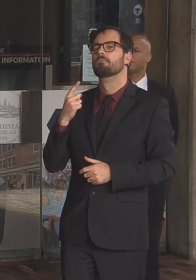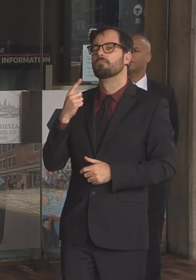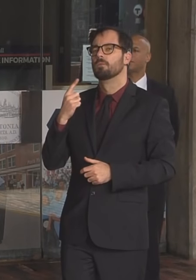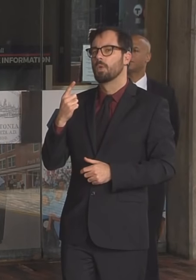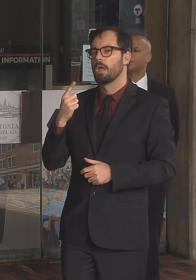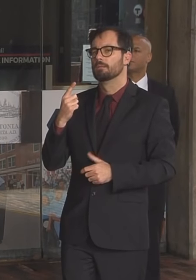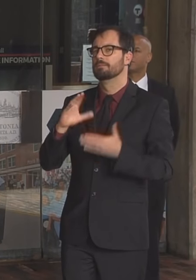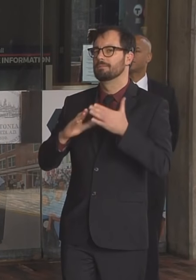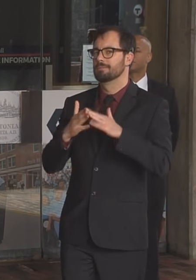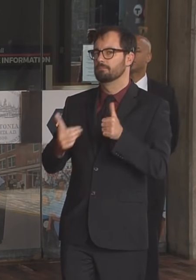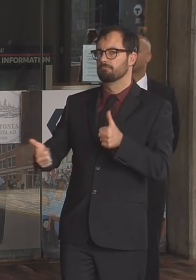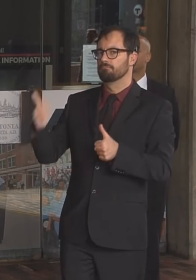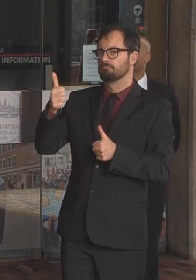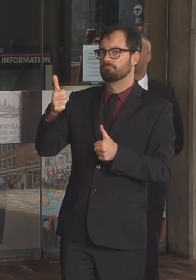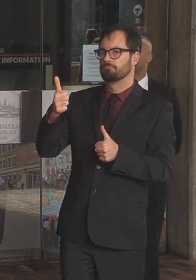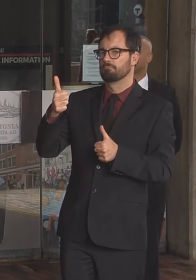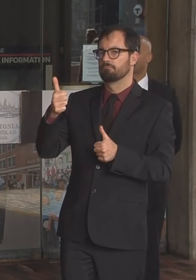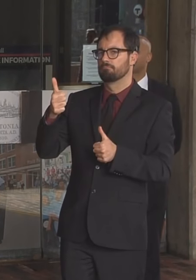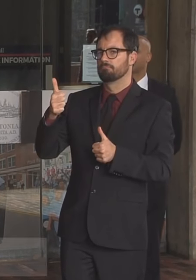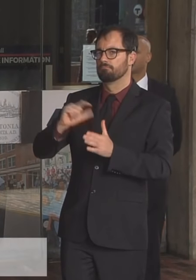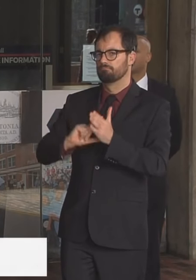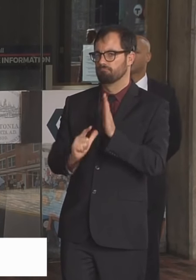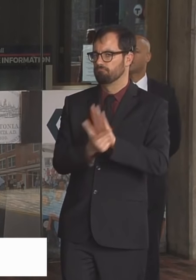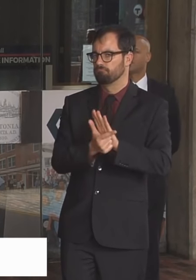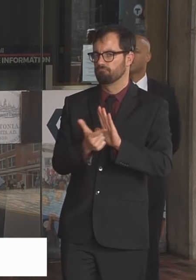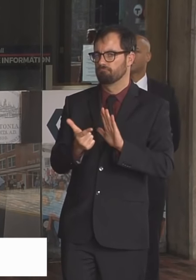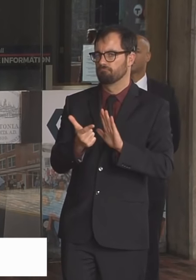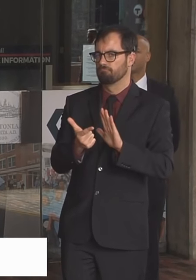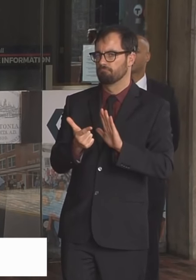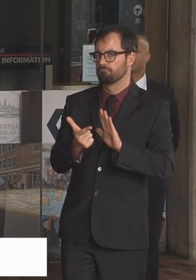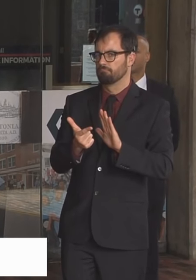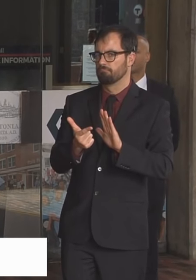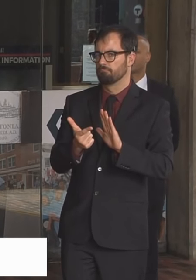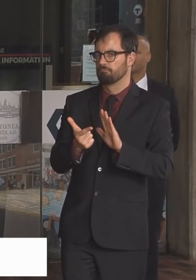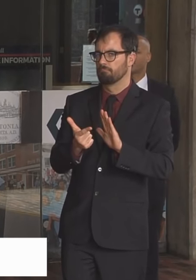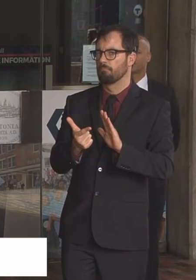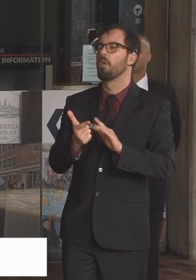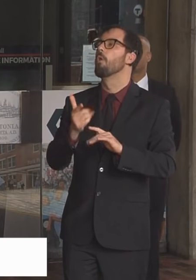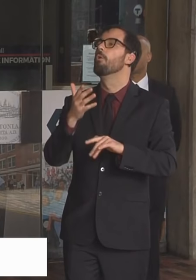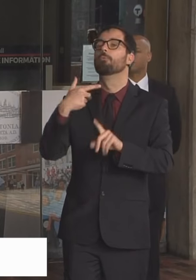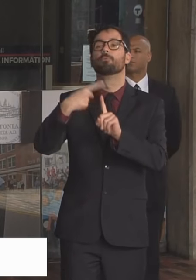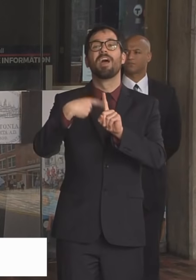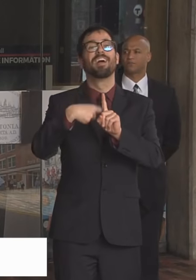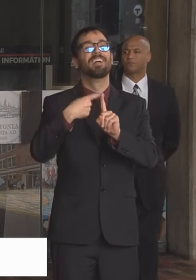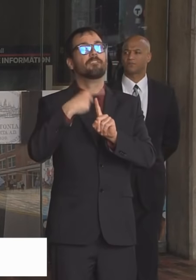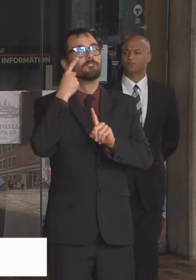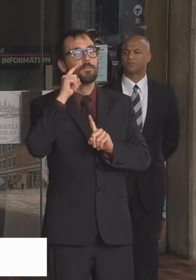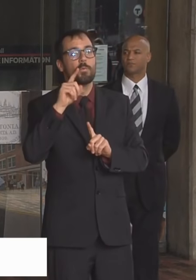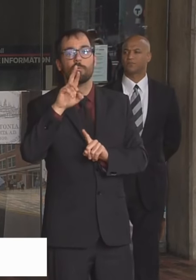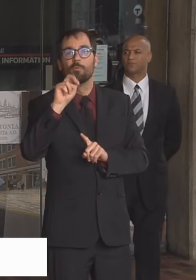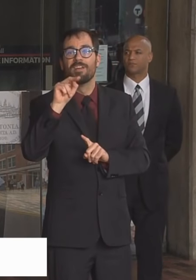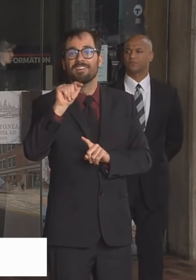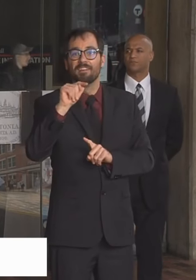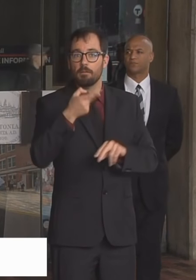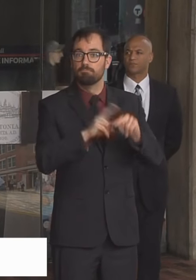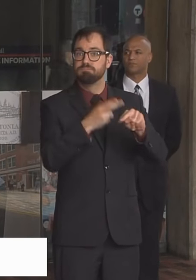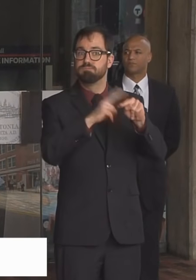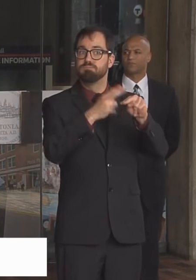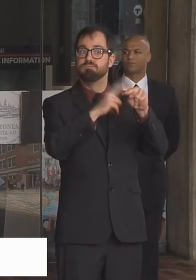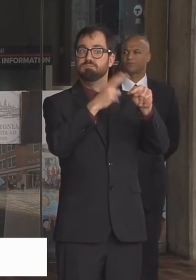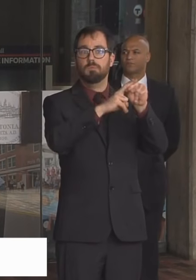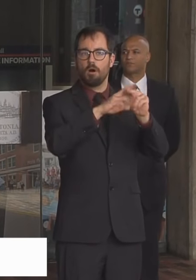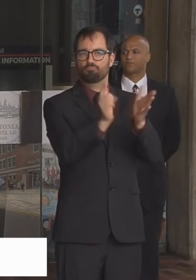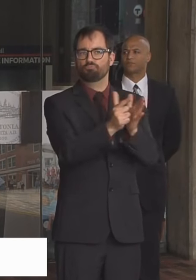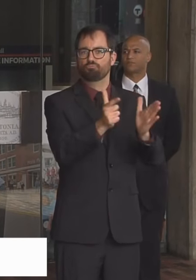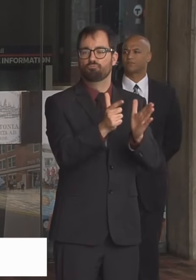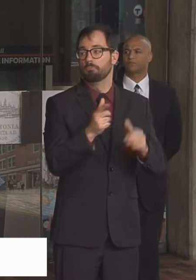i think it's a good idea i think i think it's an idea worth looking at and i think that i had a conversation this morning with the state and i think that that to talk about this uh i